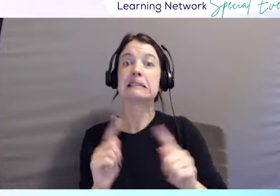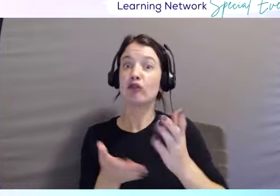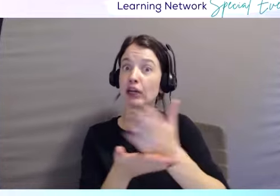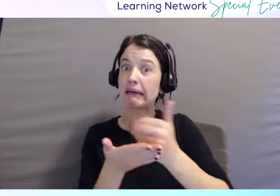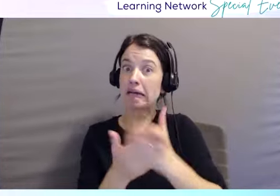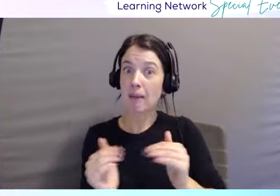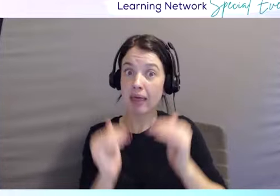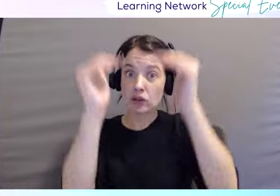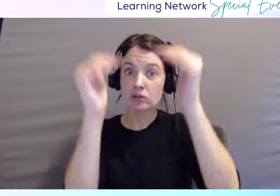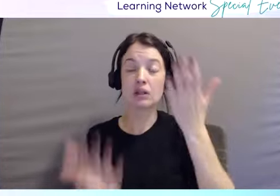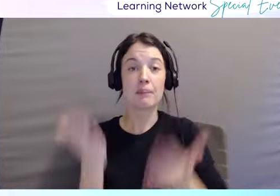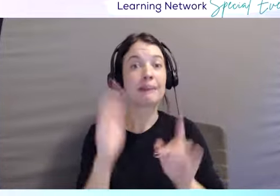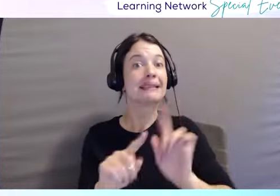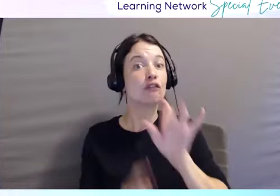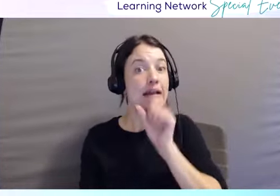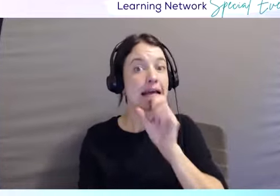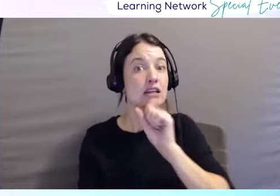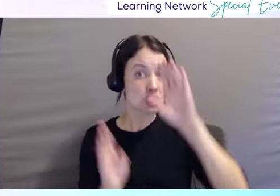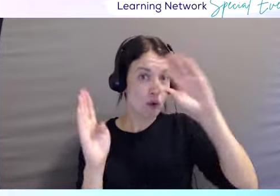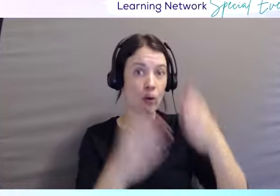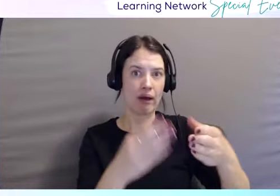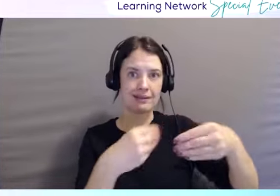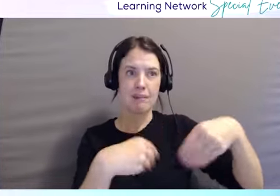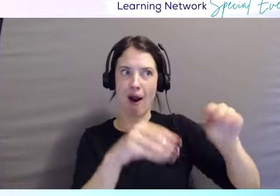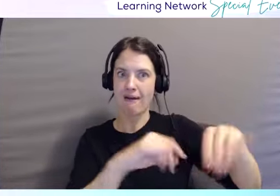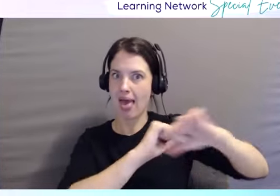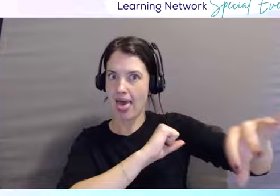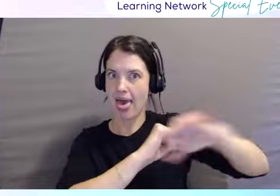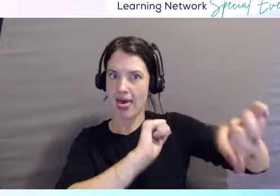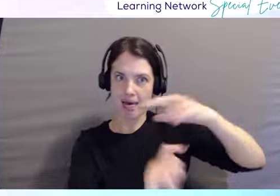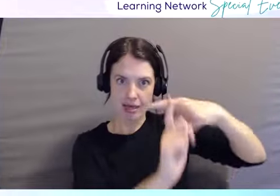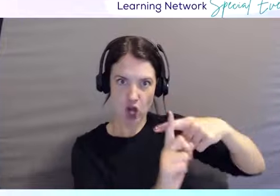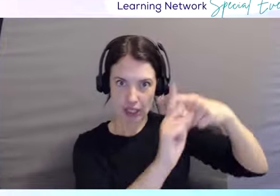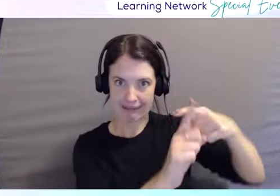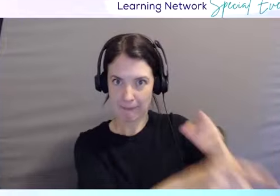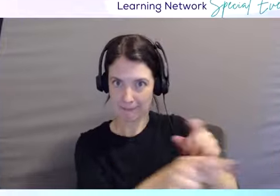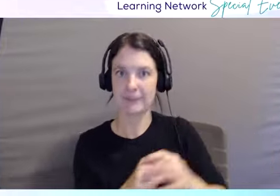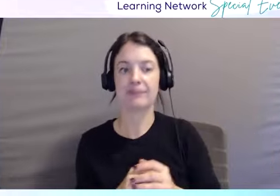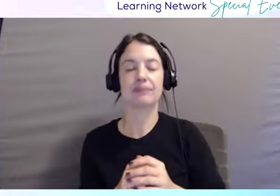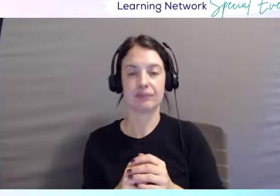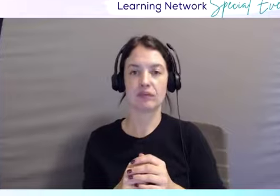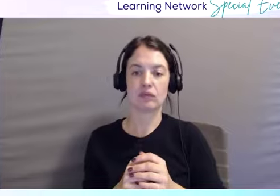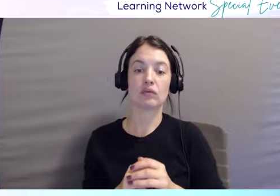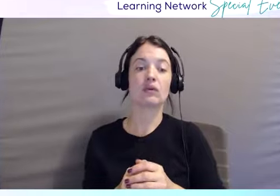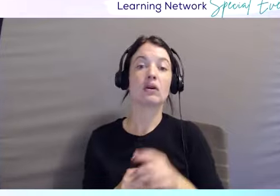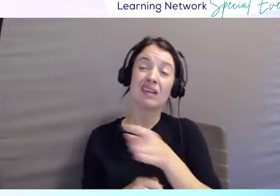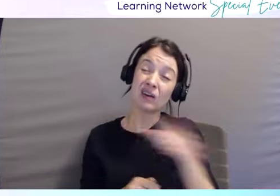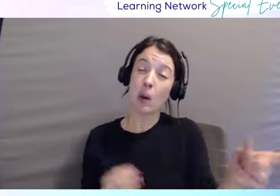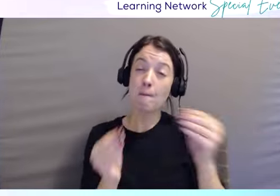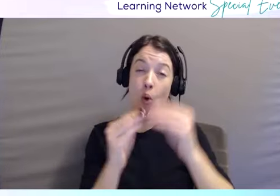as we see with vaping now, exploiting young people in particular. So becoming aware of this pressure that's out